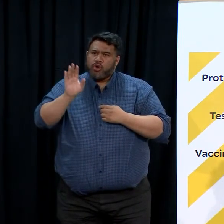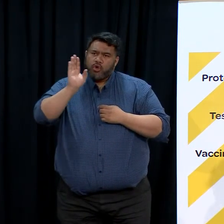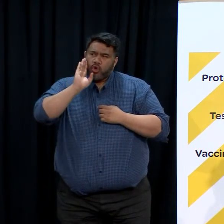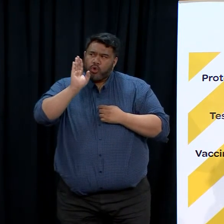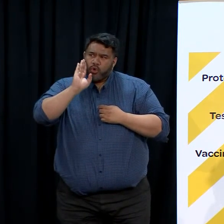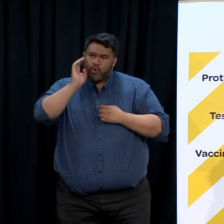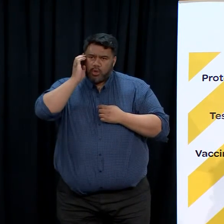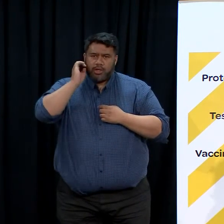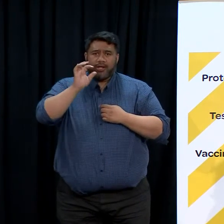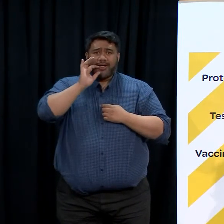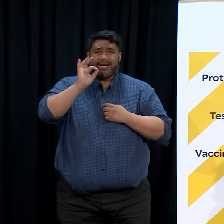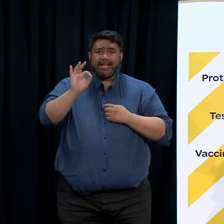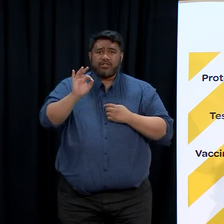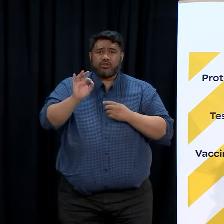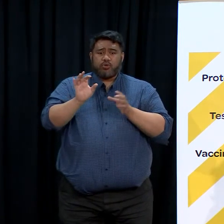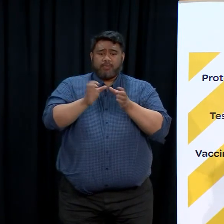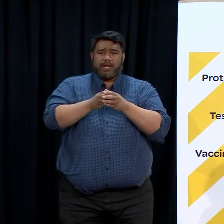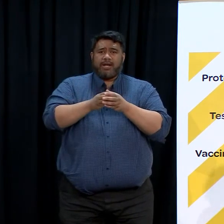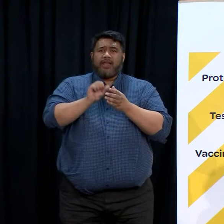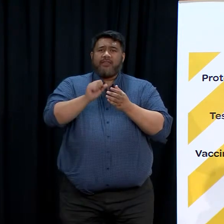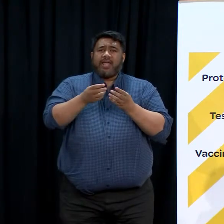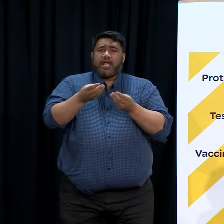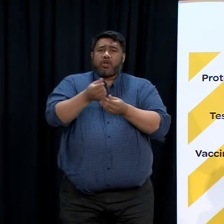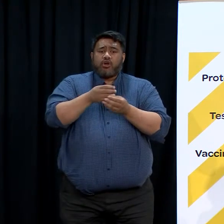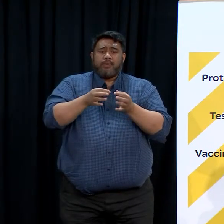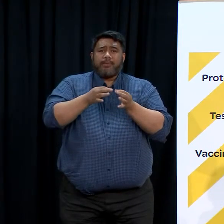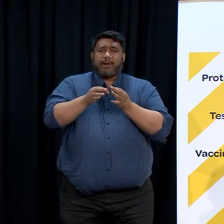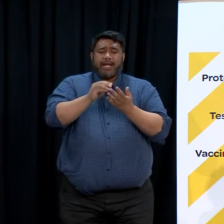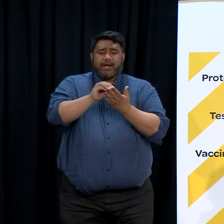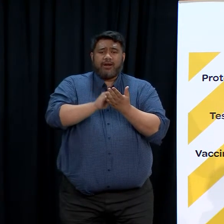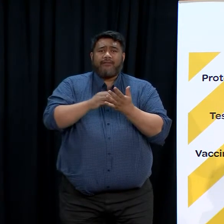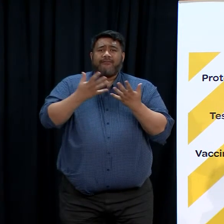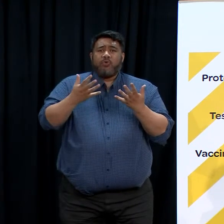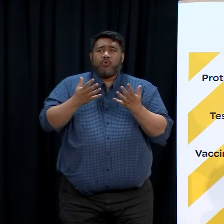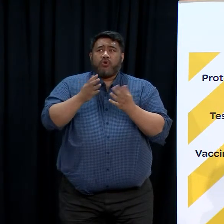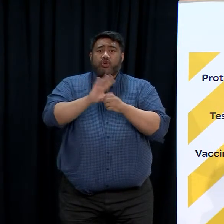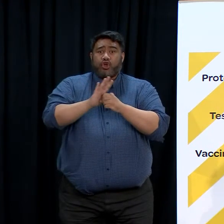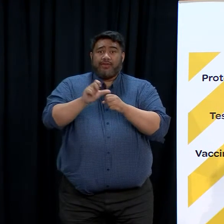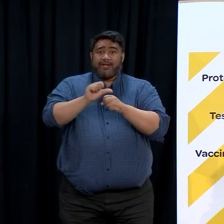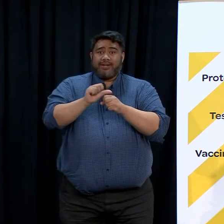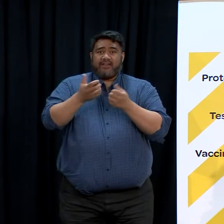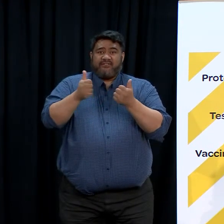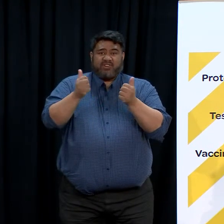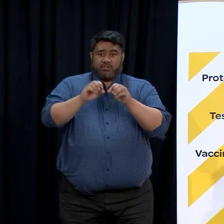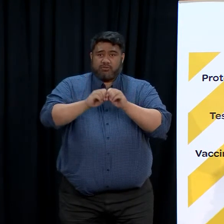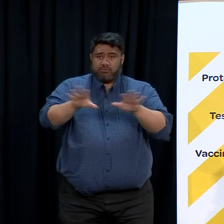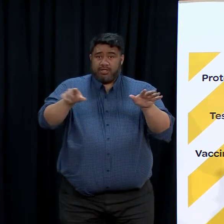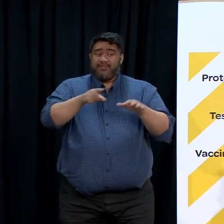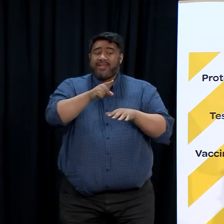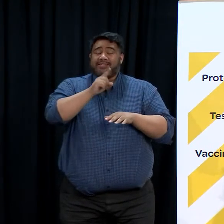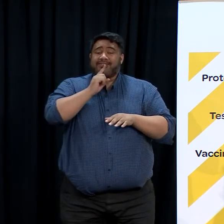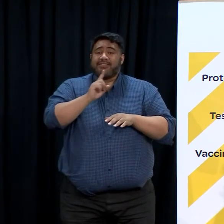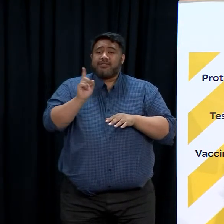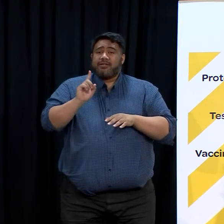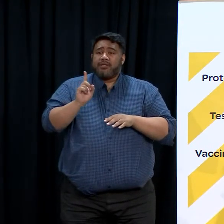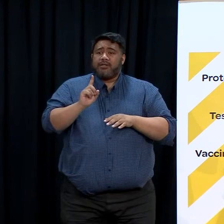earlier National released its economic plan for COVID-19 and included a opening up